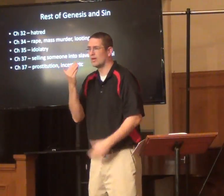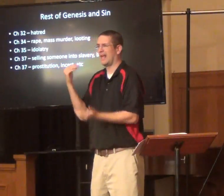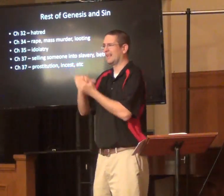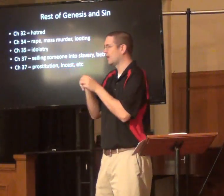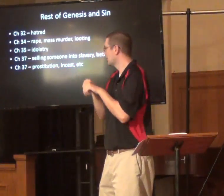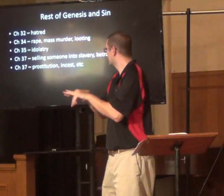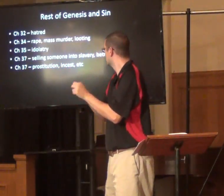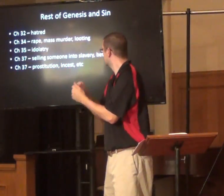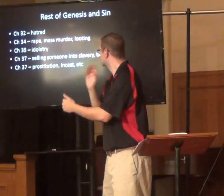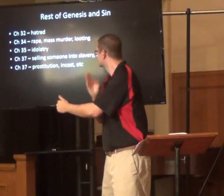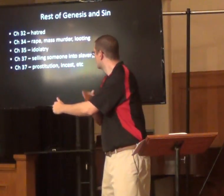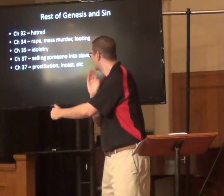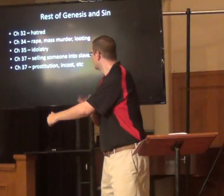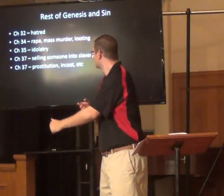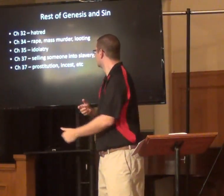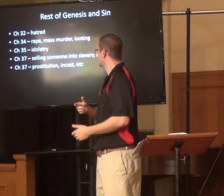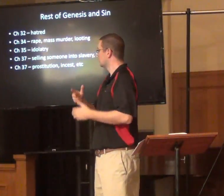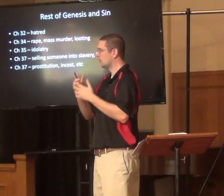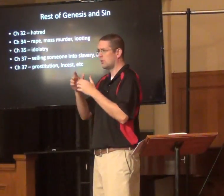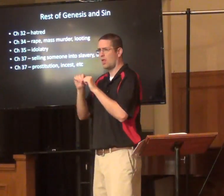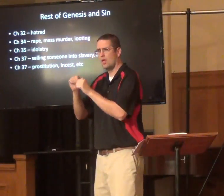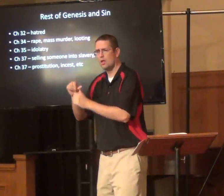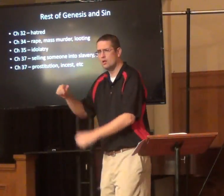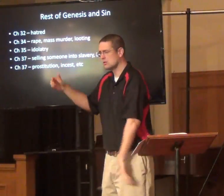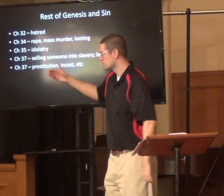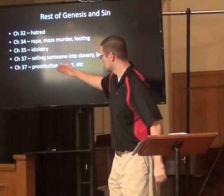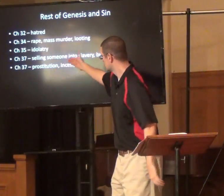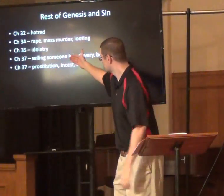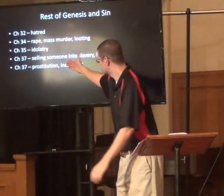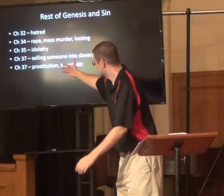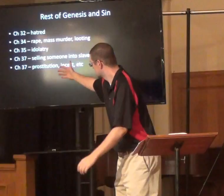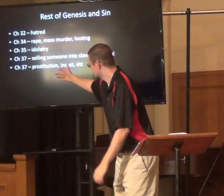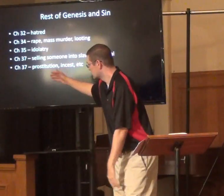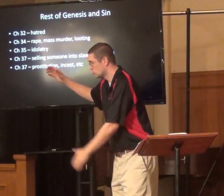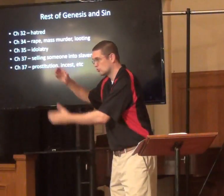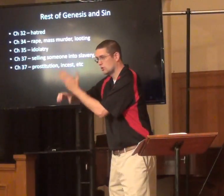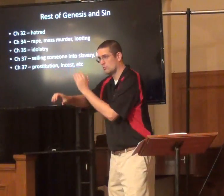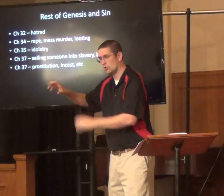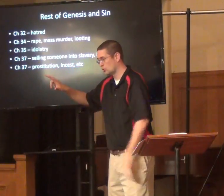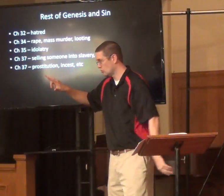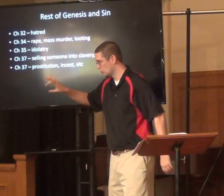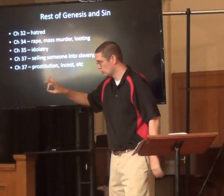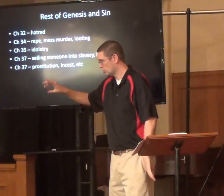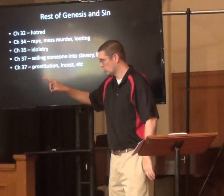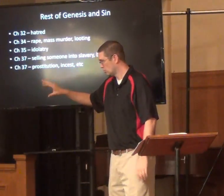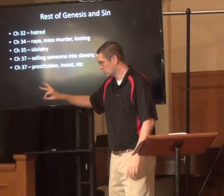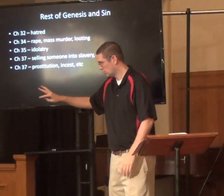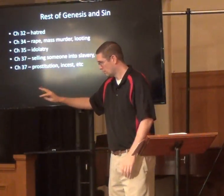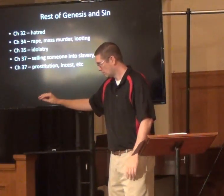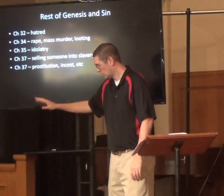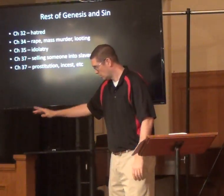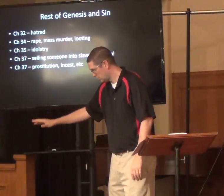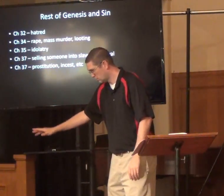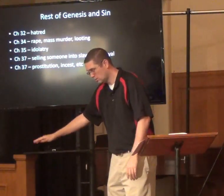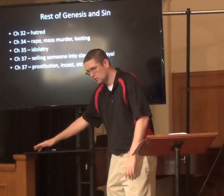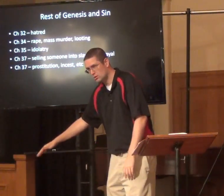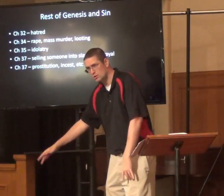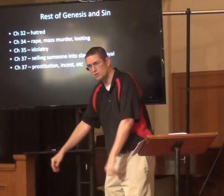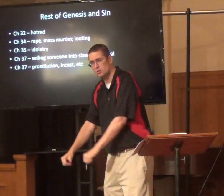betrayal, prostitution, also incest, and on and on and on in all of